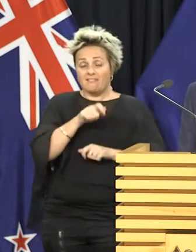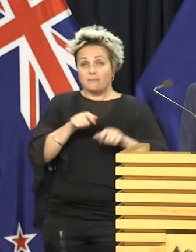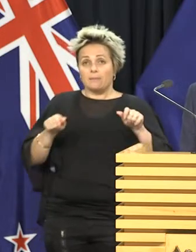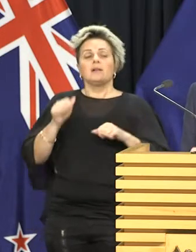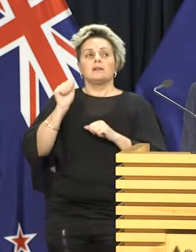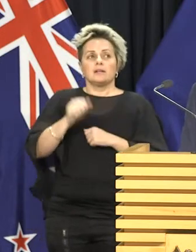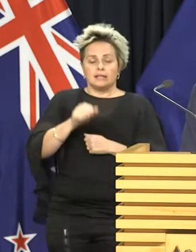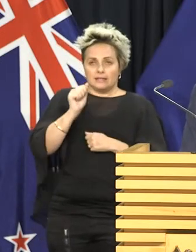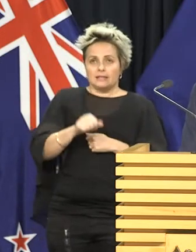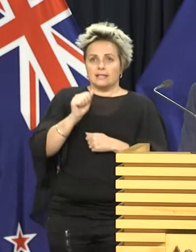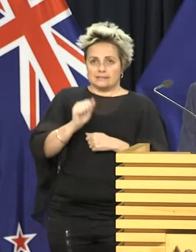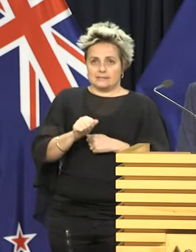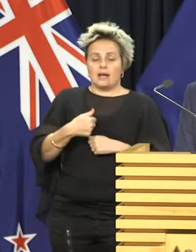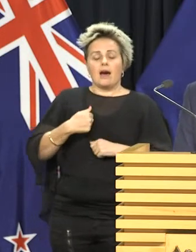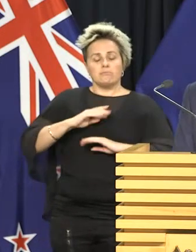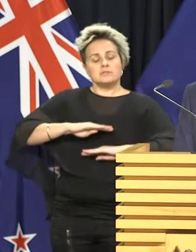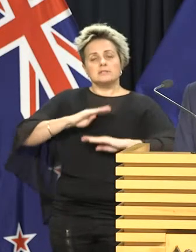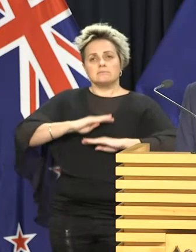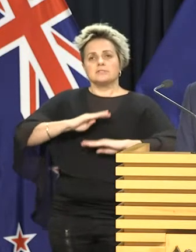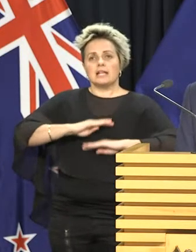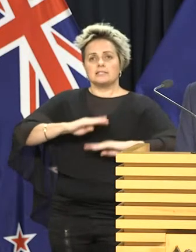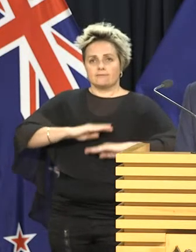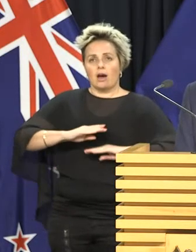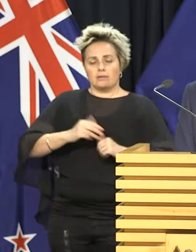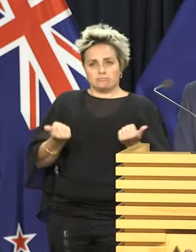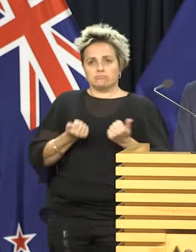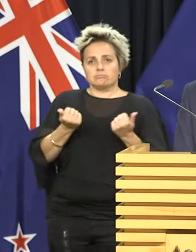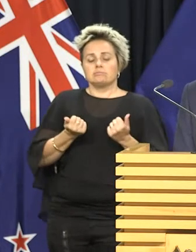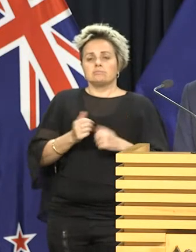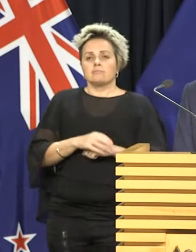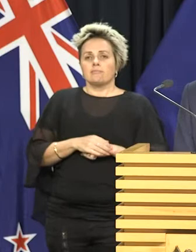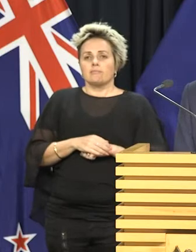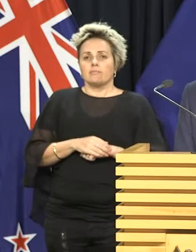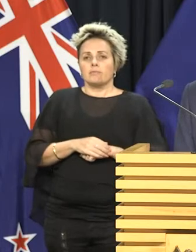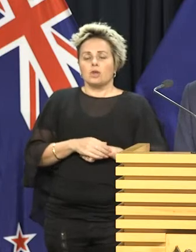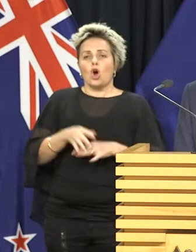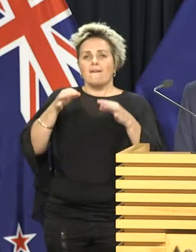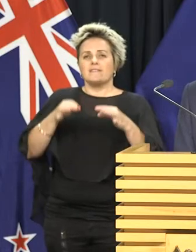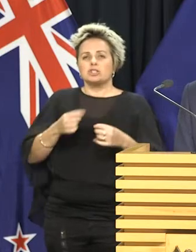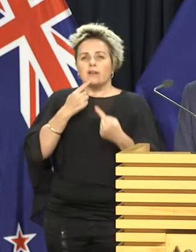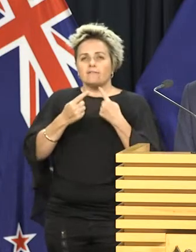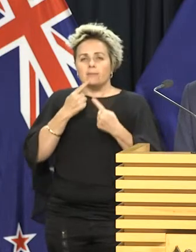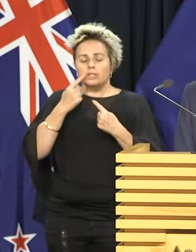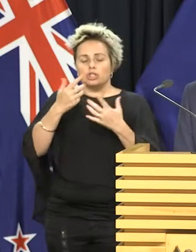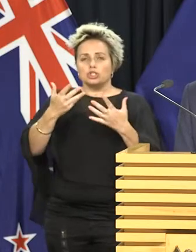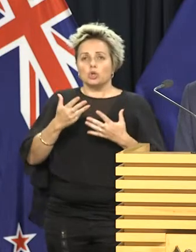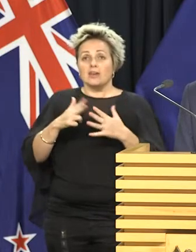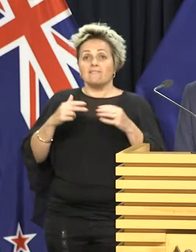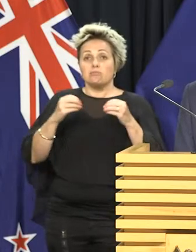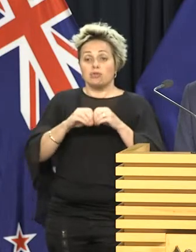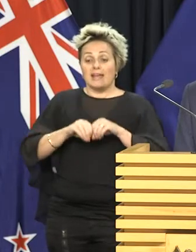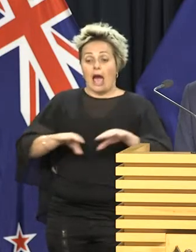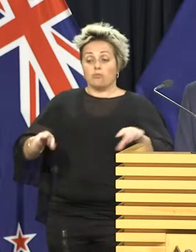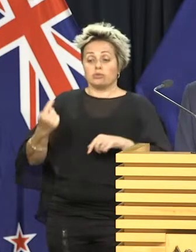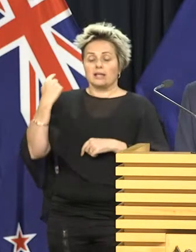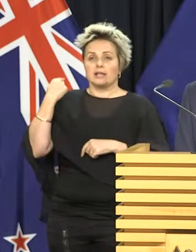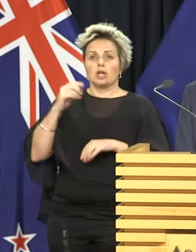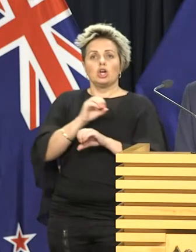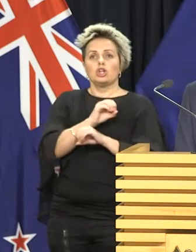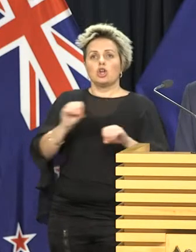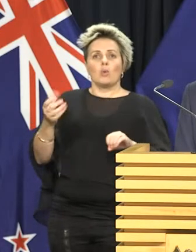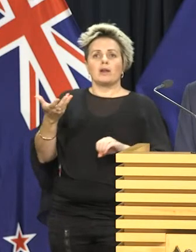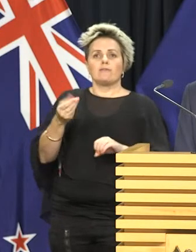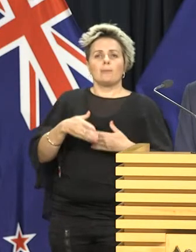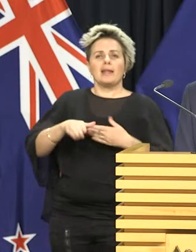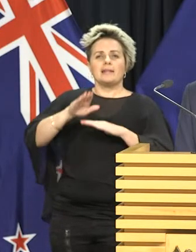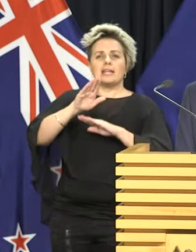the advice I provided to Cabinet. Official information shows that during the February outbreak, no one from the National